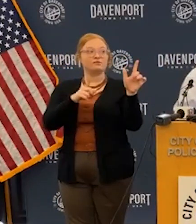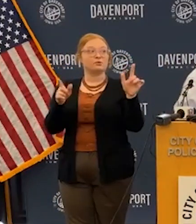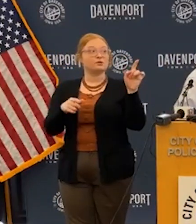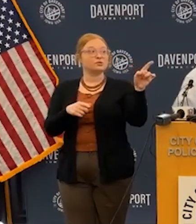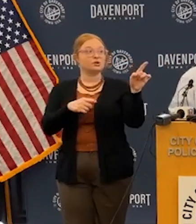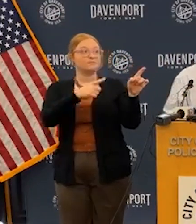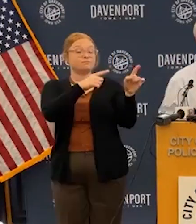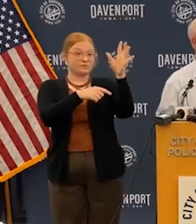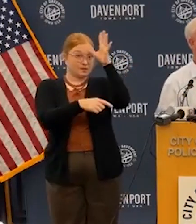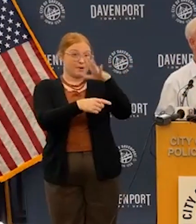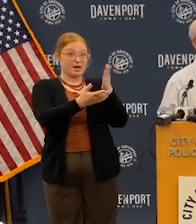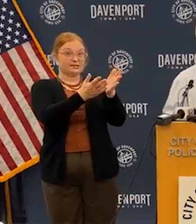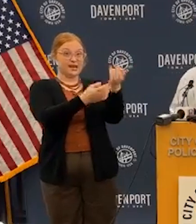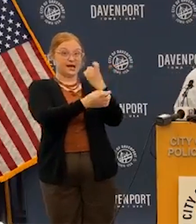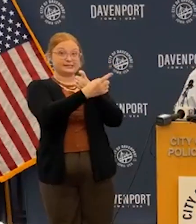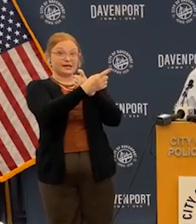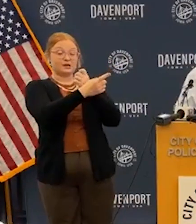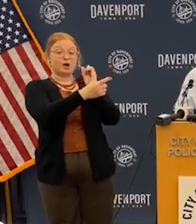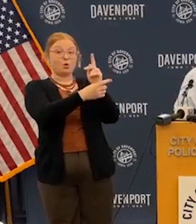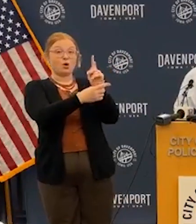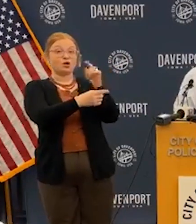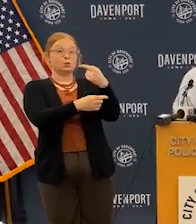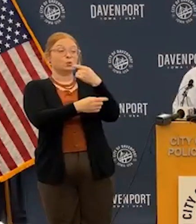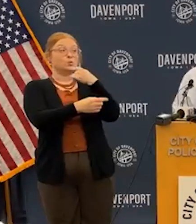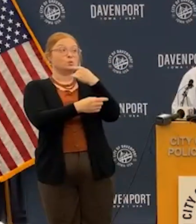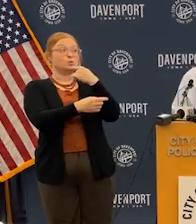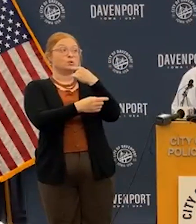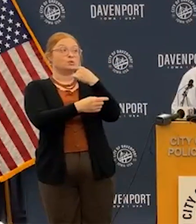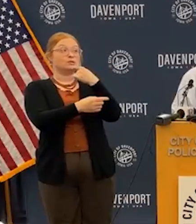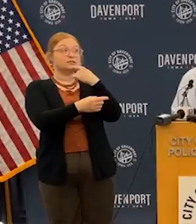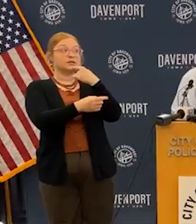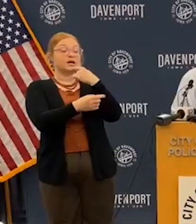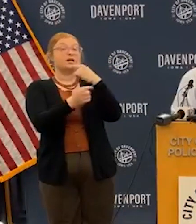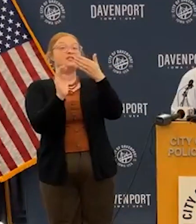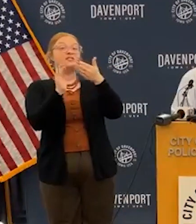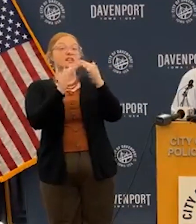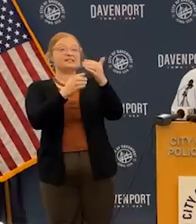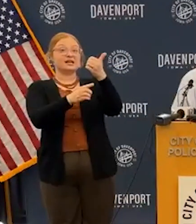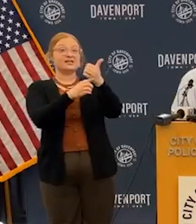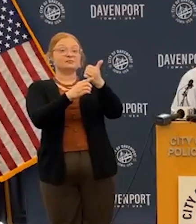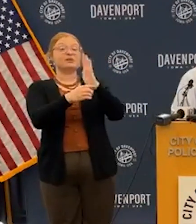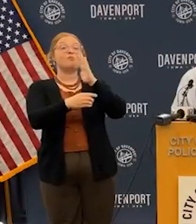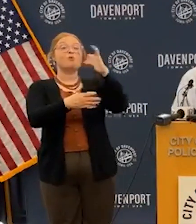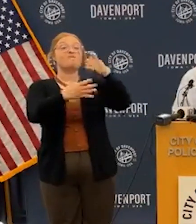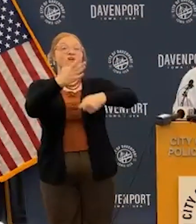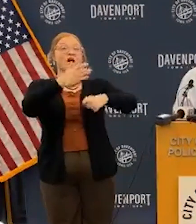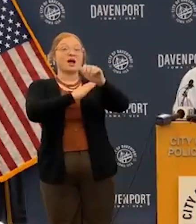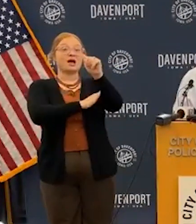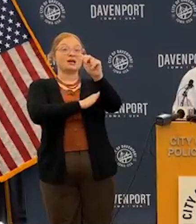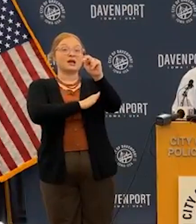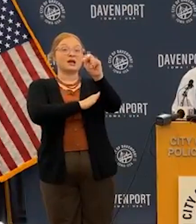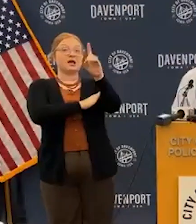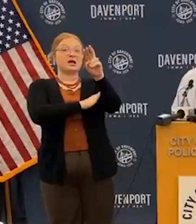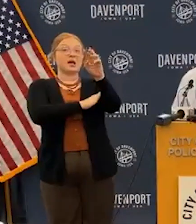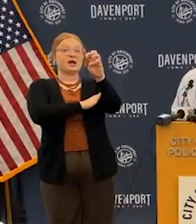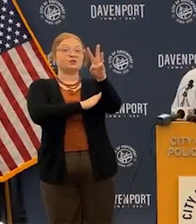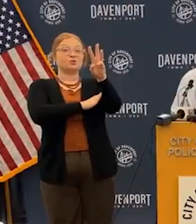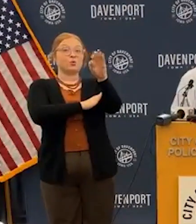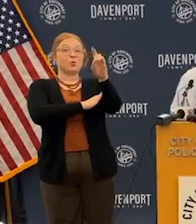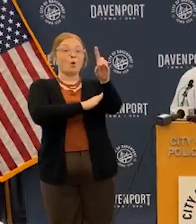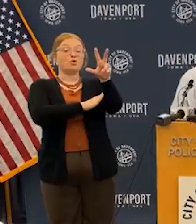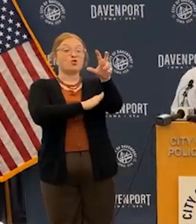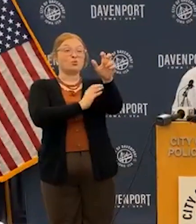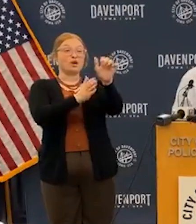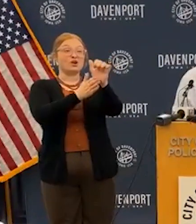The city fined Andrew Wolf $300 if he's found guilty. But it looks like city ordinance allowed. That's not true.